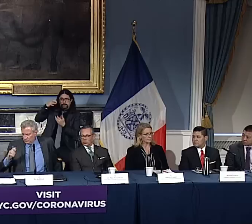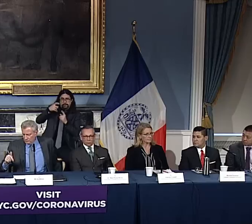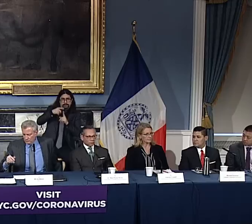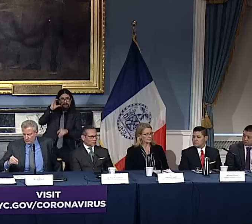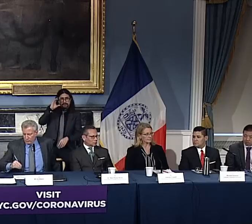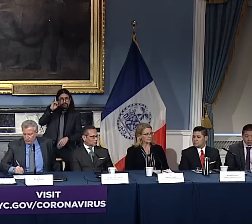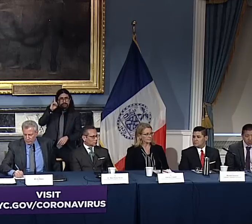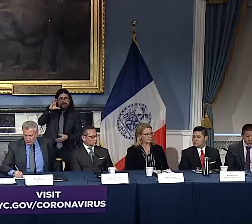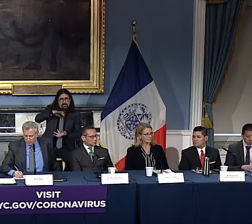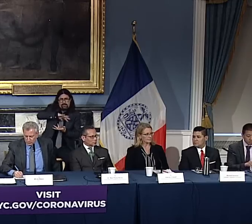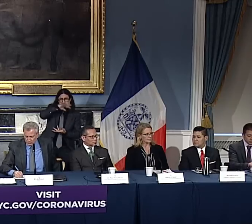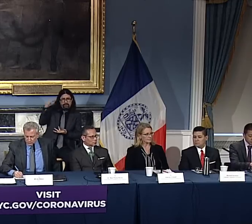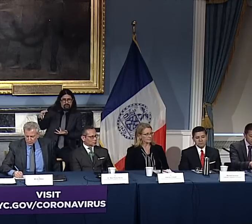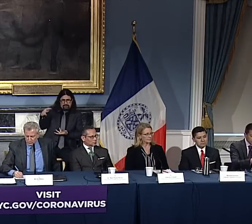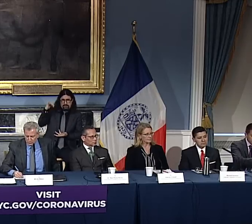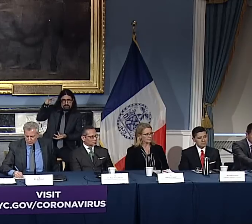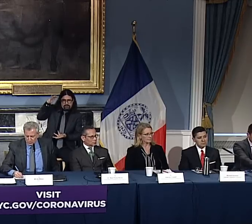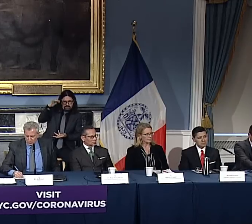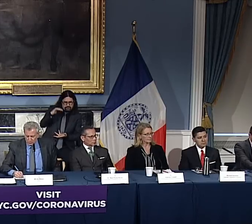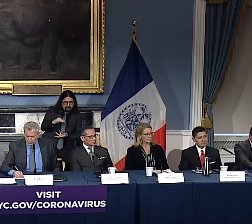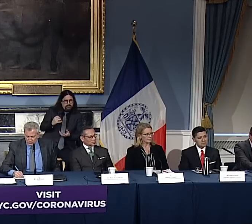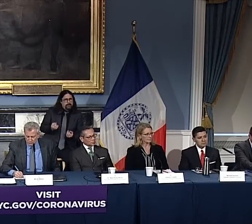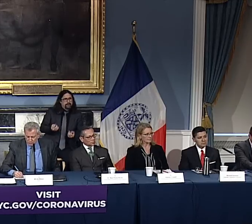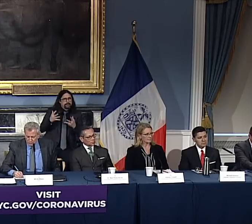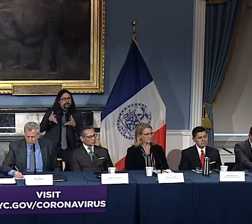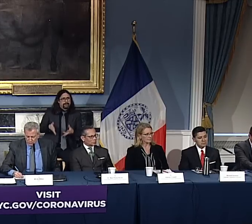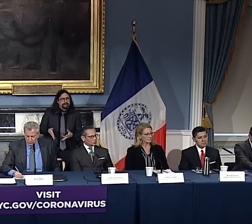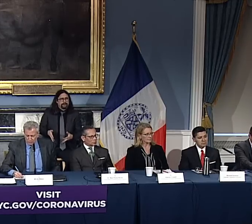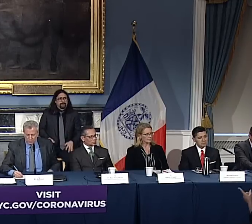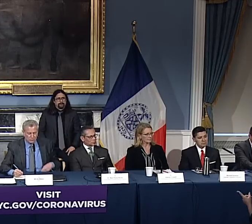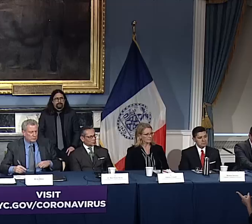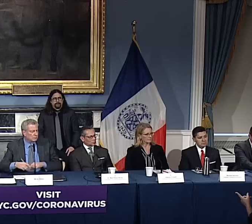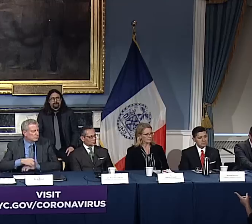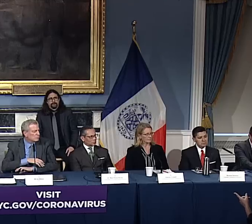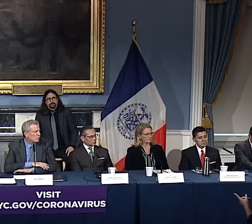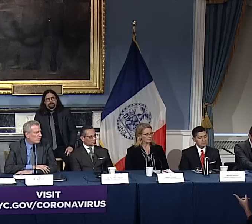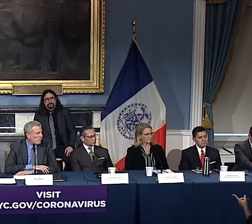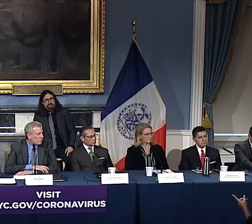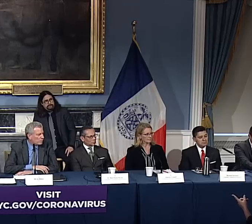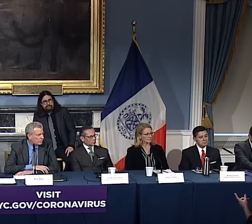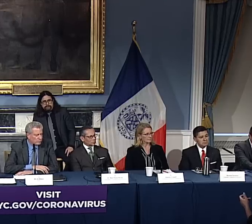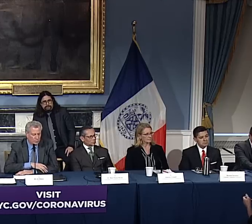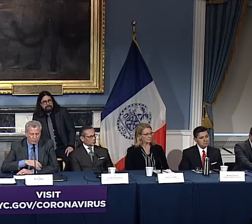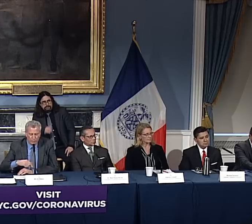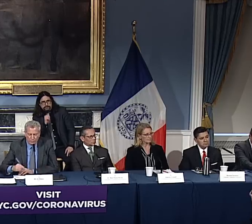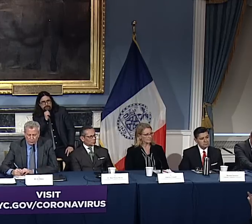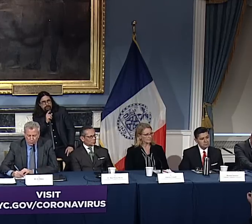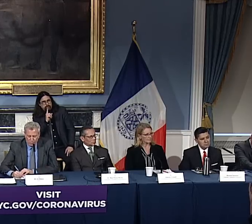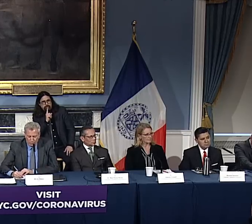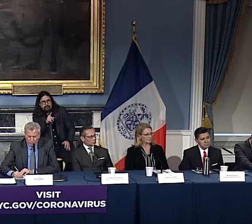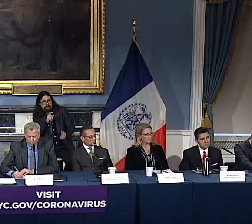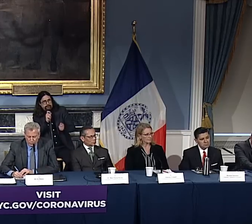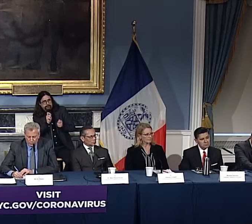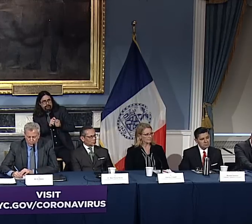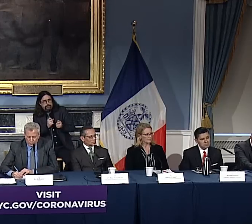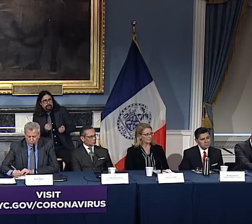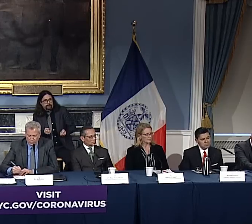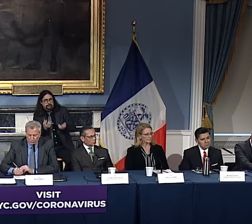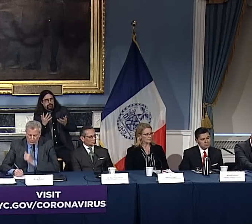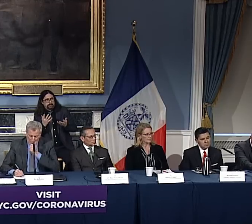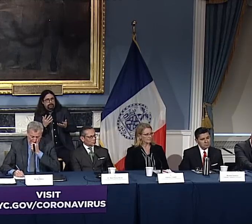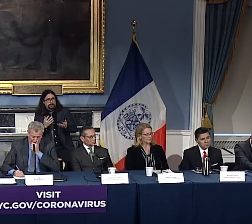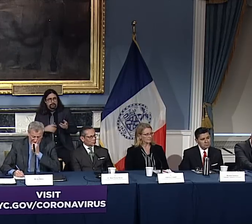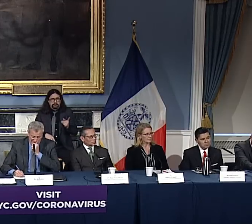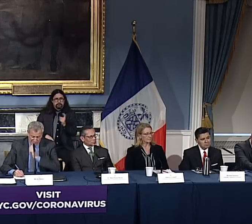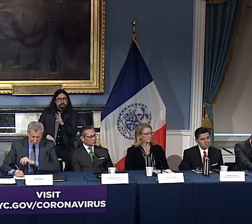We'll have to get back to you with that exact number. I don't. On the RNA extraction kit component